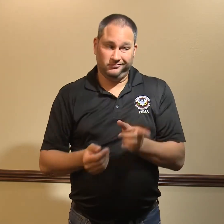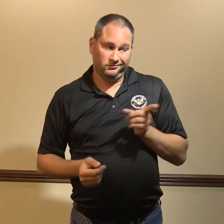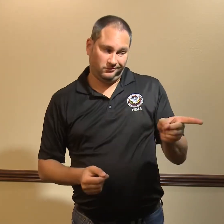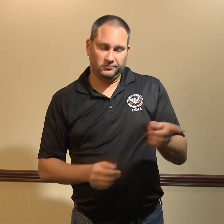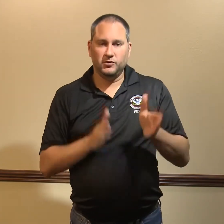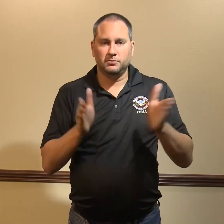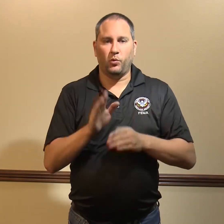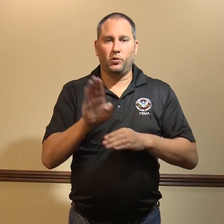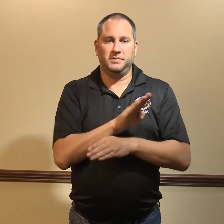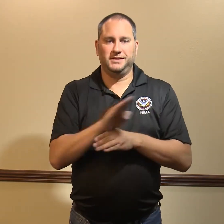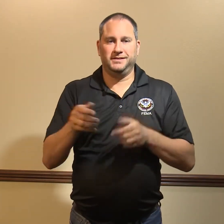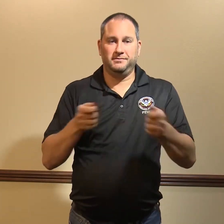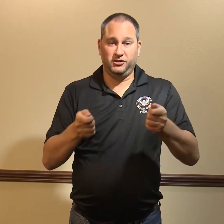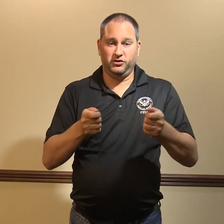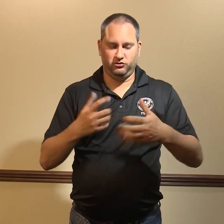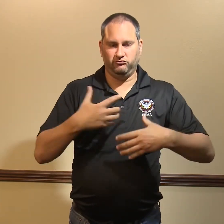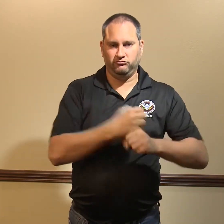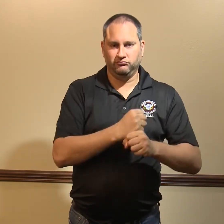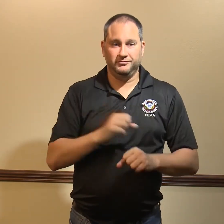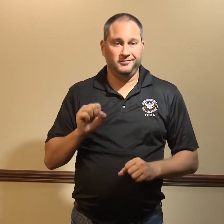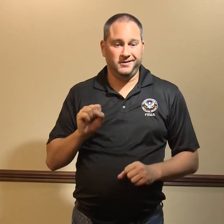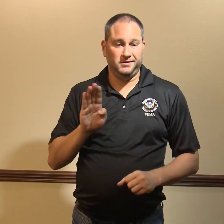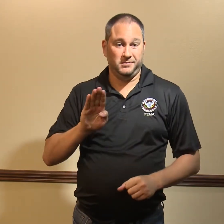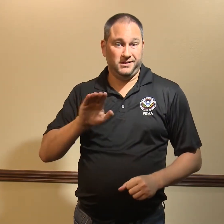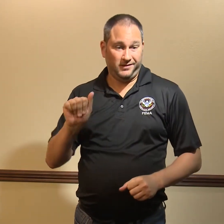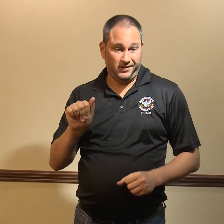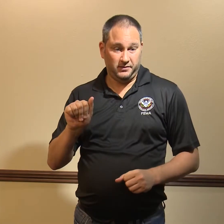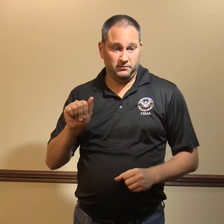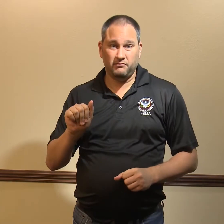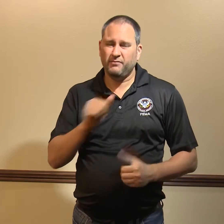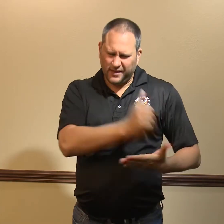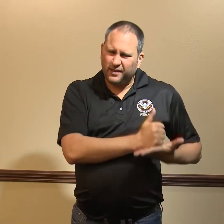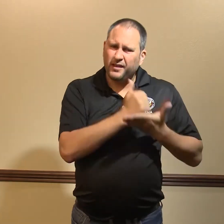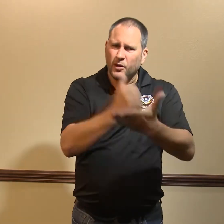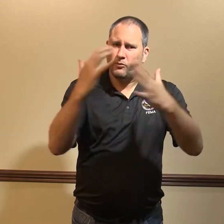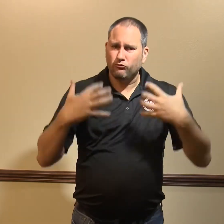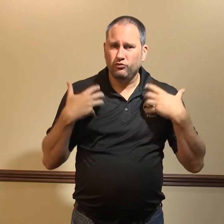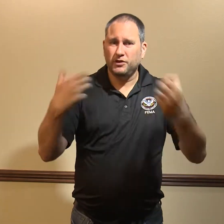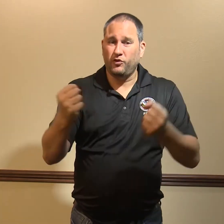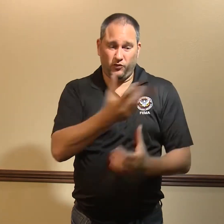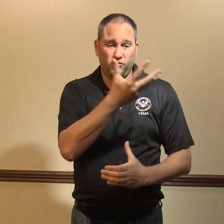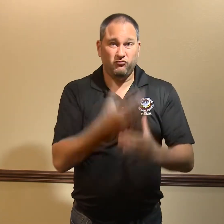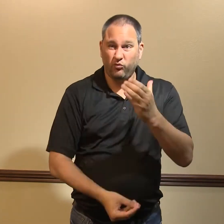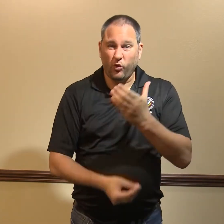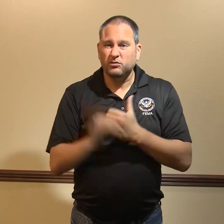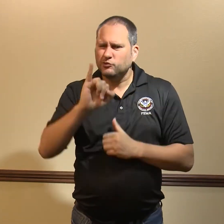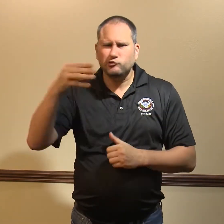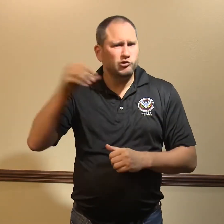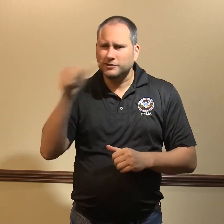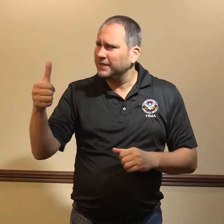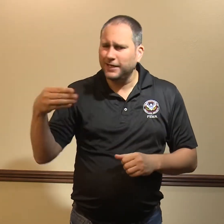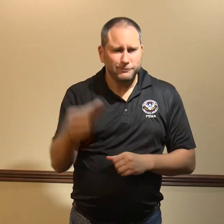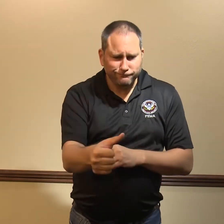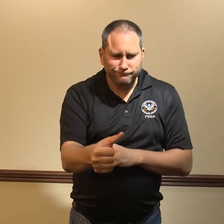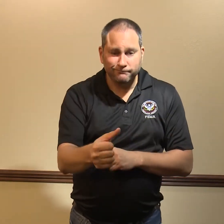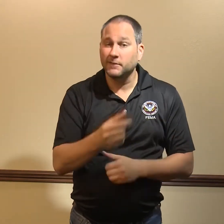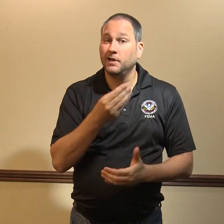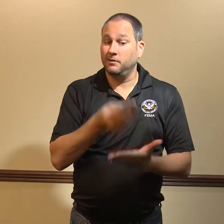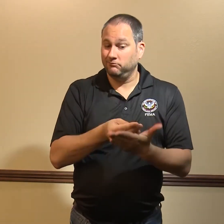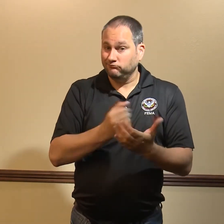Business Administration, SBA, to help recover from losses not covered by insurance, grants, or